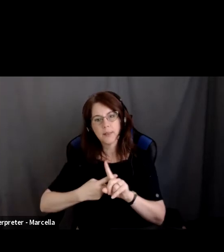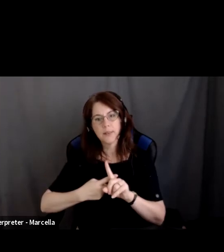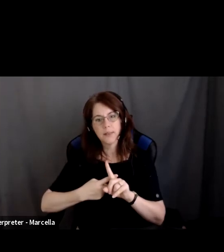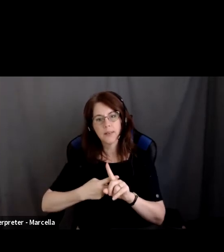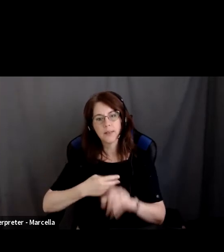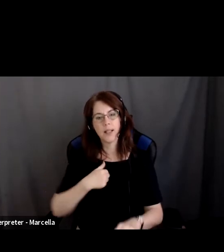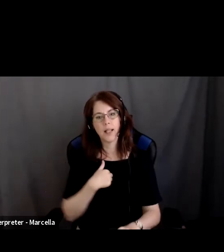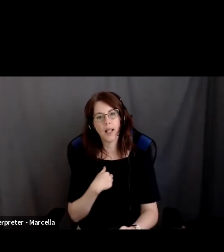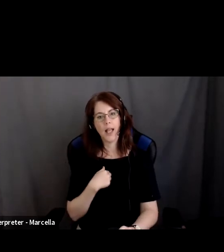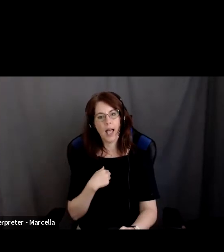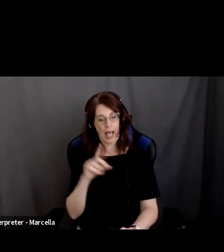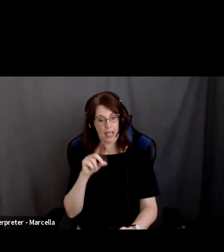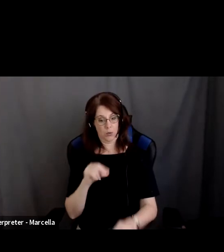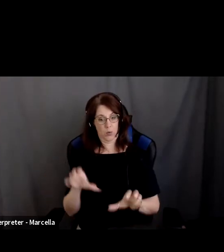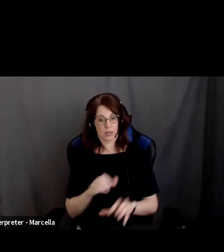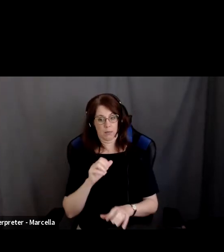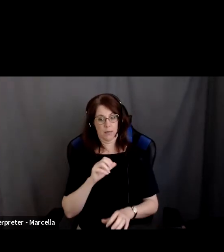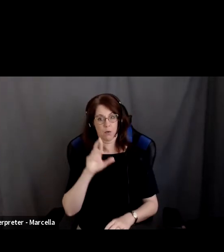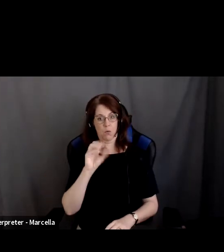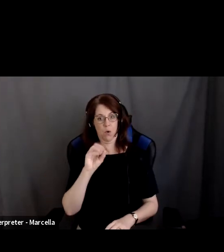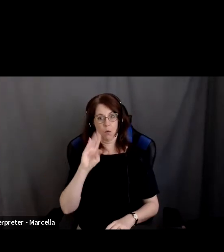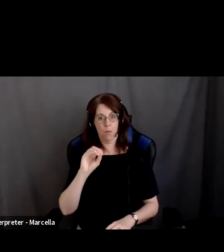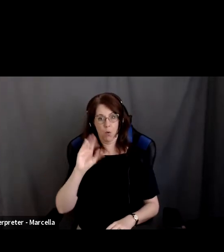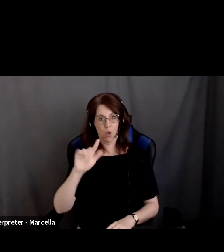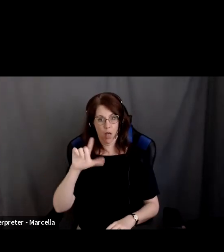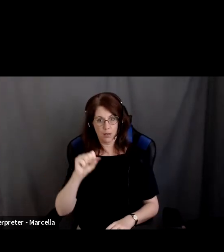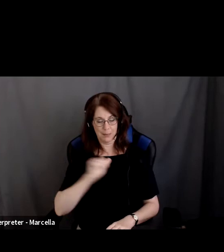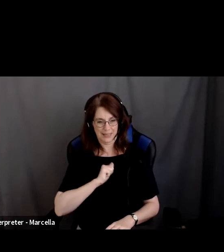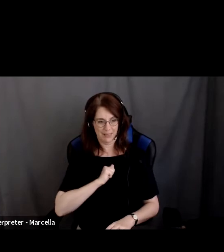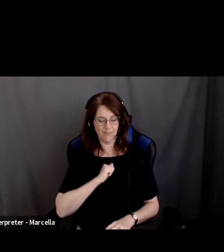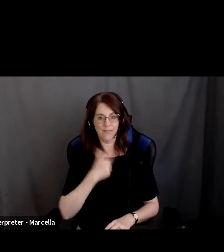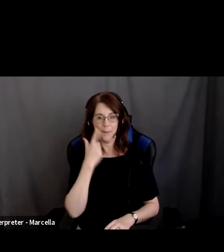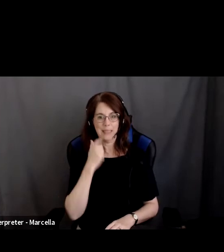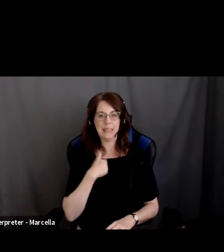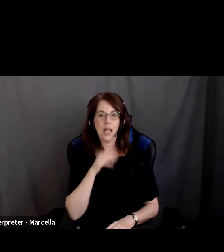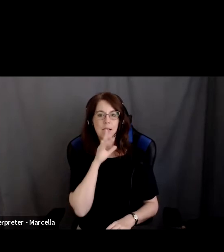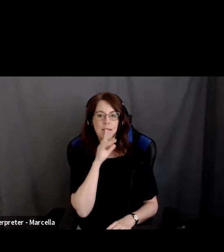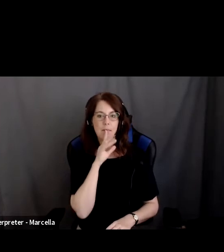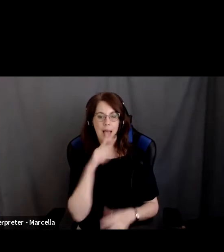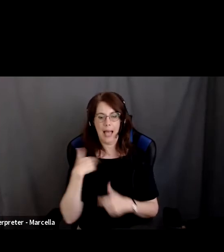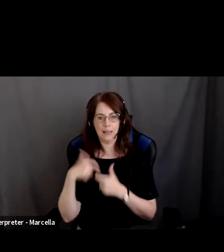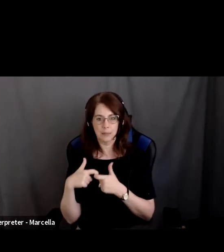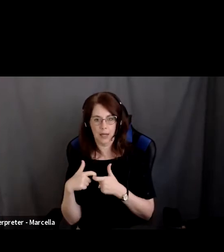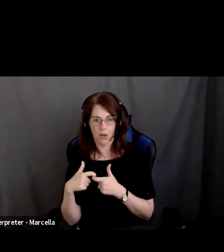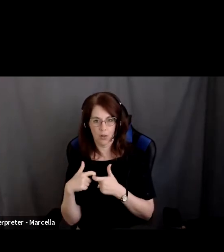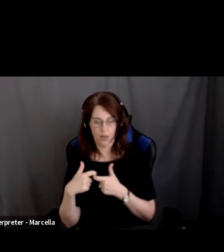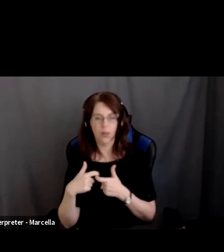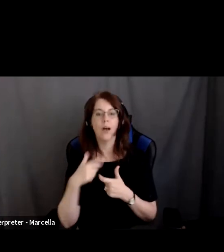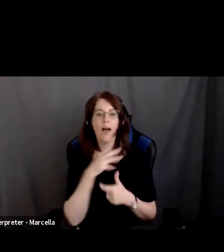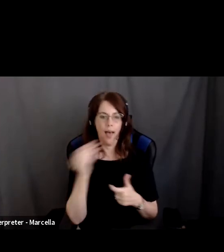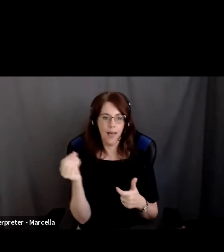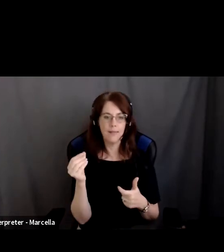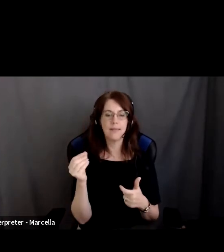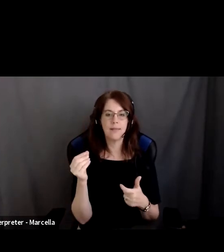do some of the robocalls because I can translate in Spanish,